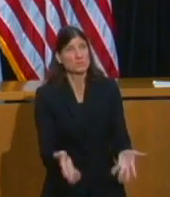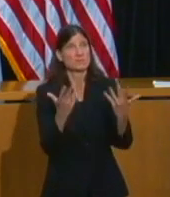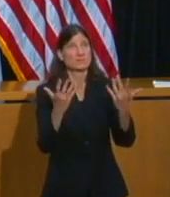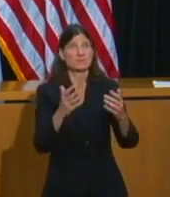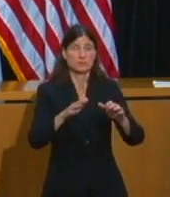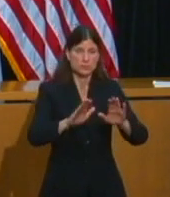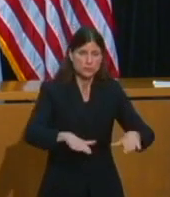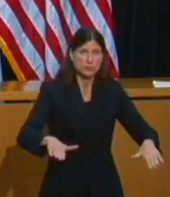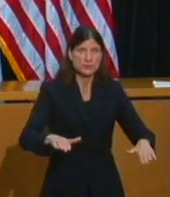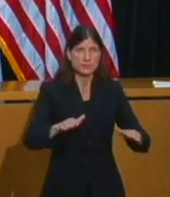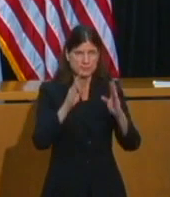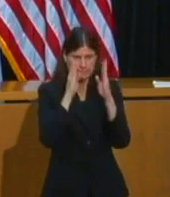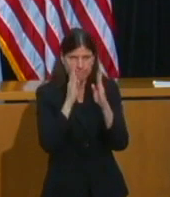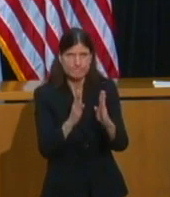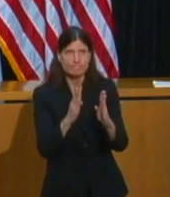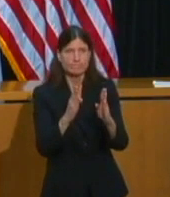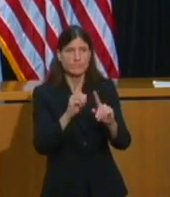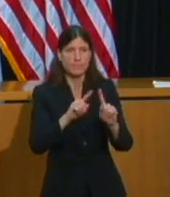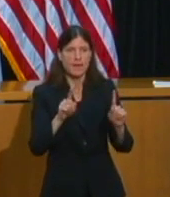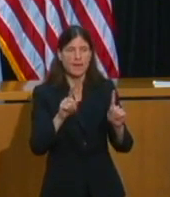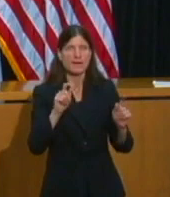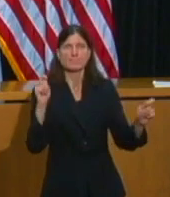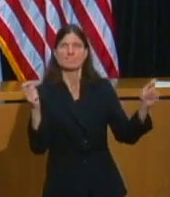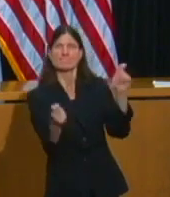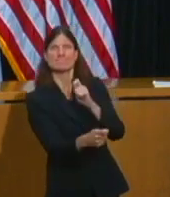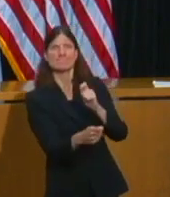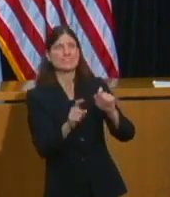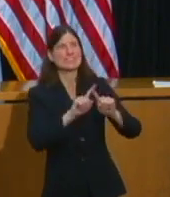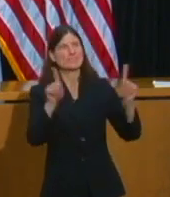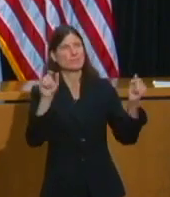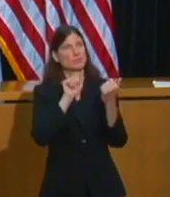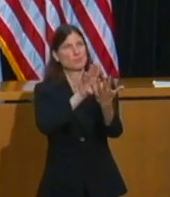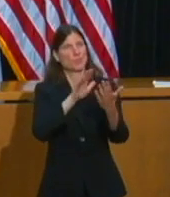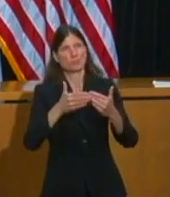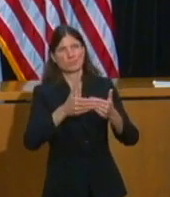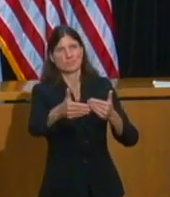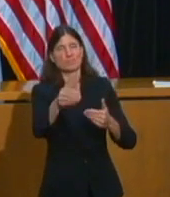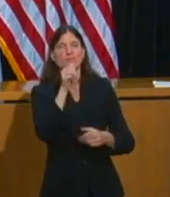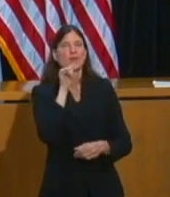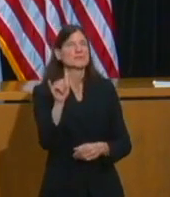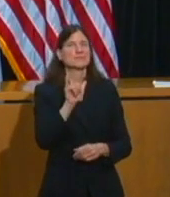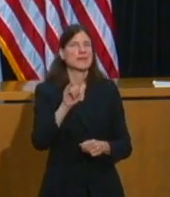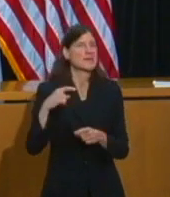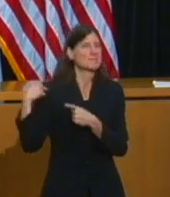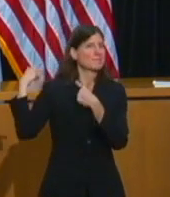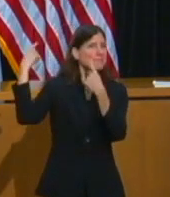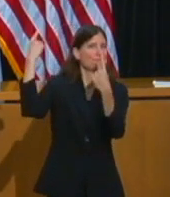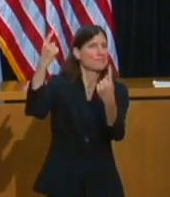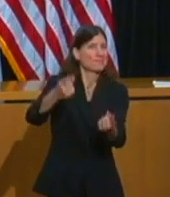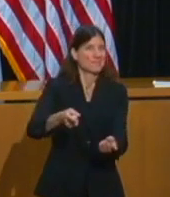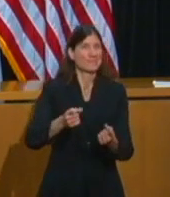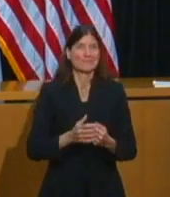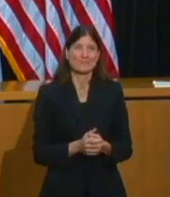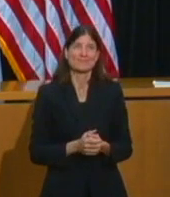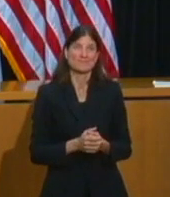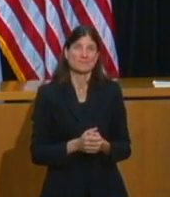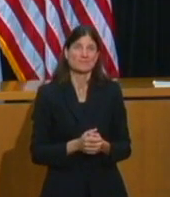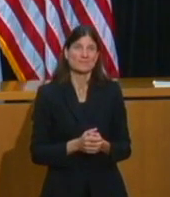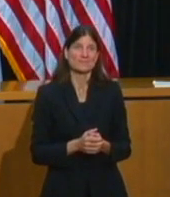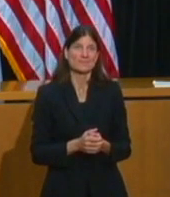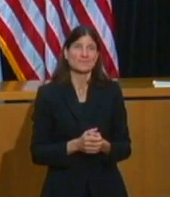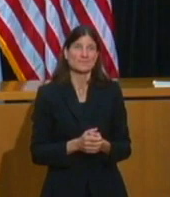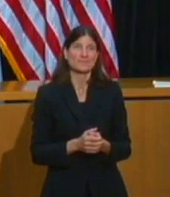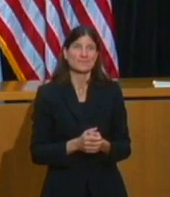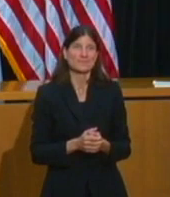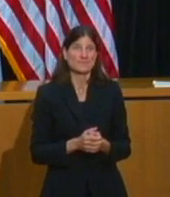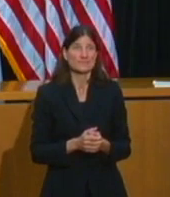new context. And while this certainly is not the adventure that I thought I'd be tackling in my first year in this role, I